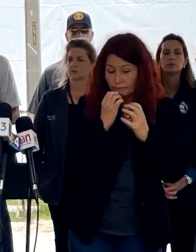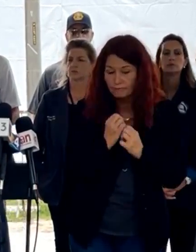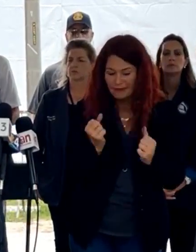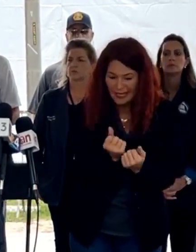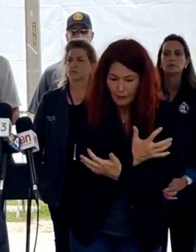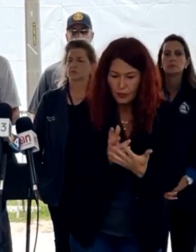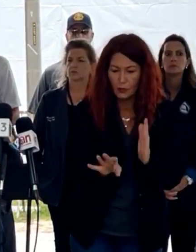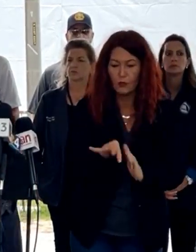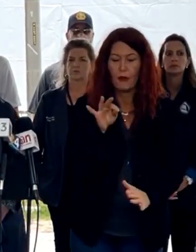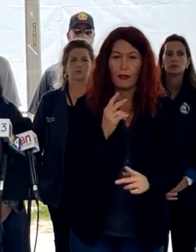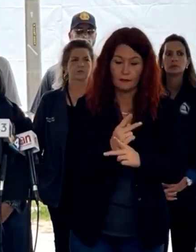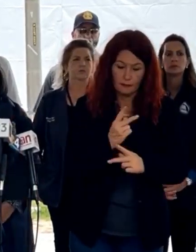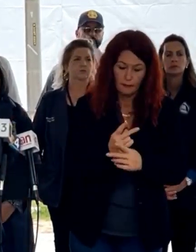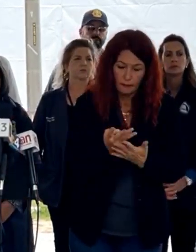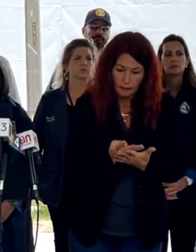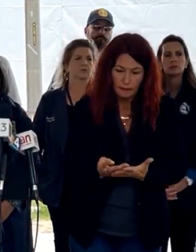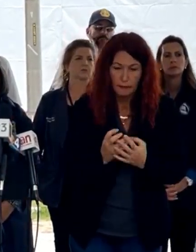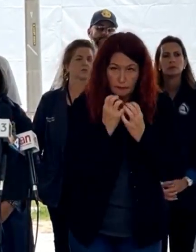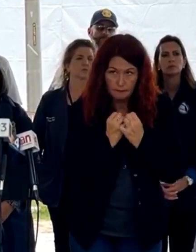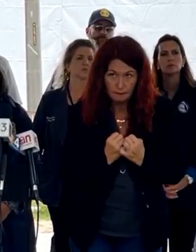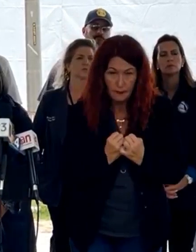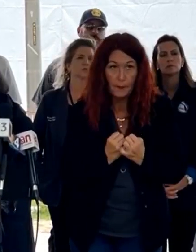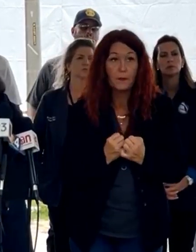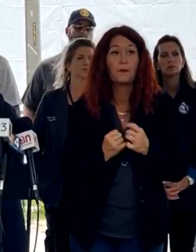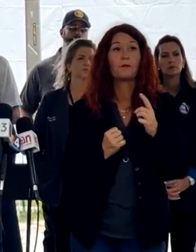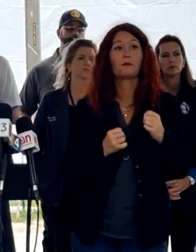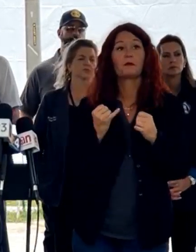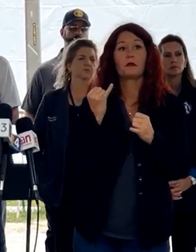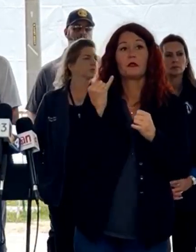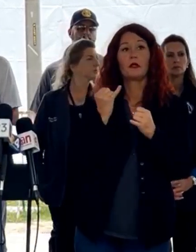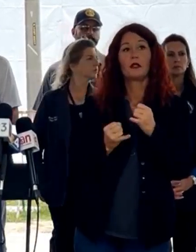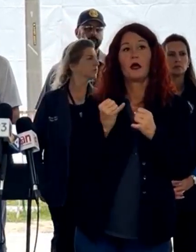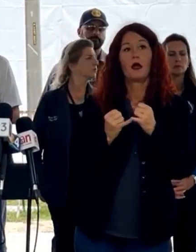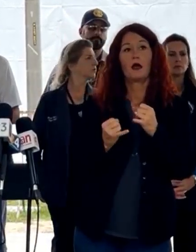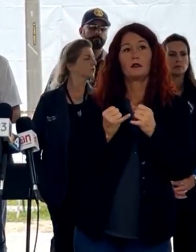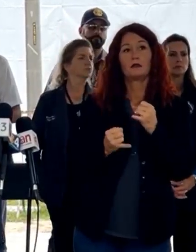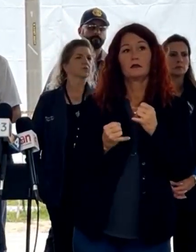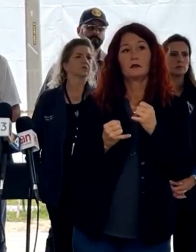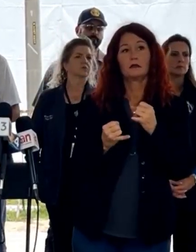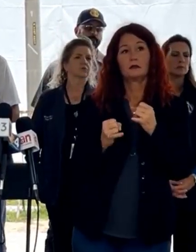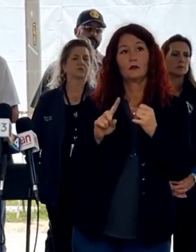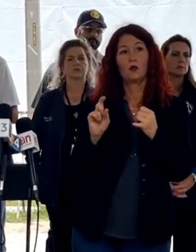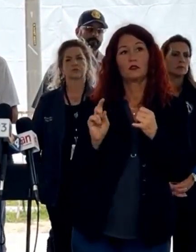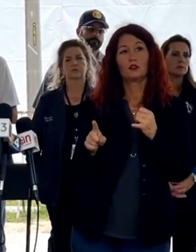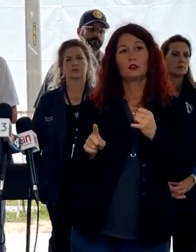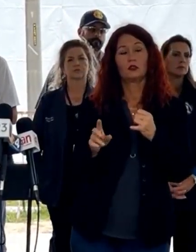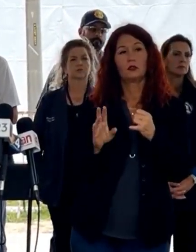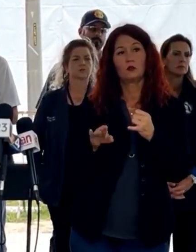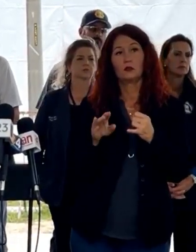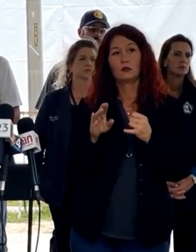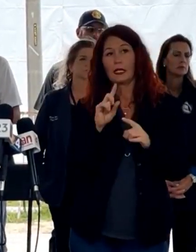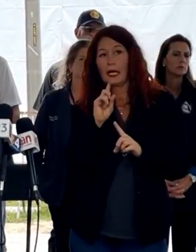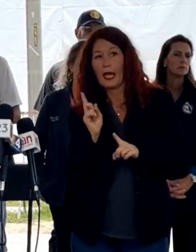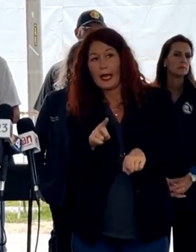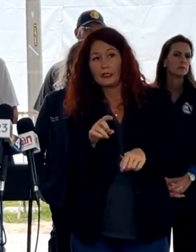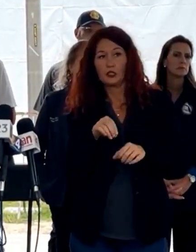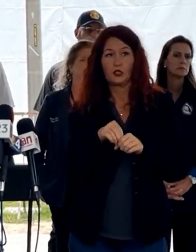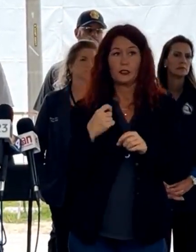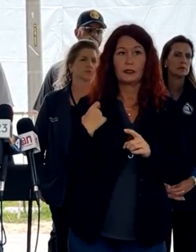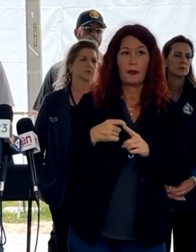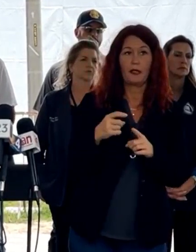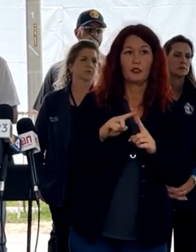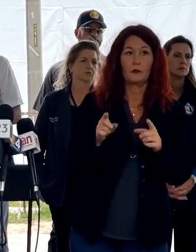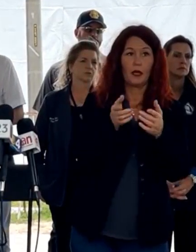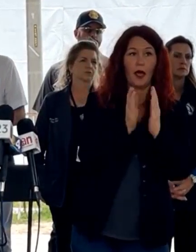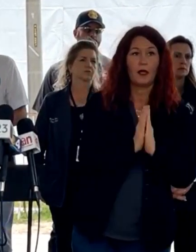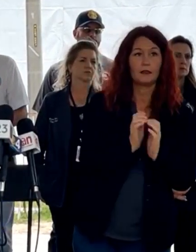Thank you, Madam Mayor. The last question, Tom Wood. Yes, the chief answered perhaps in Arabic and Spanish. We've had